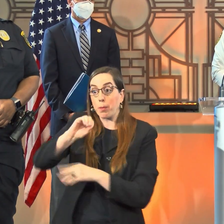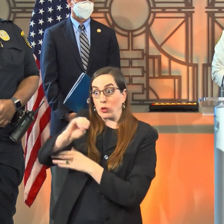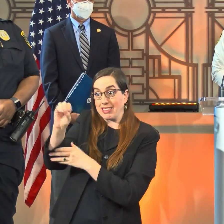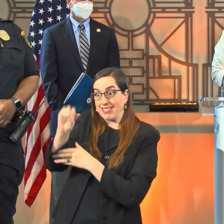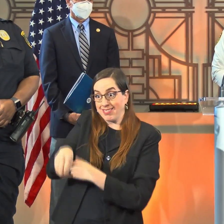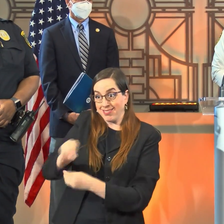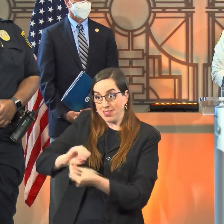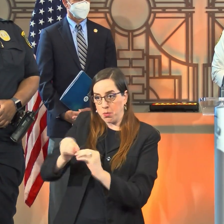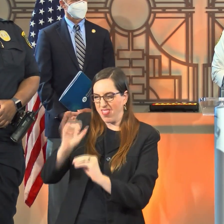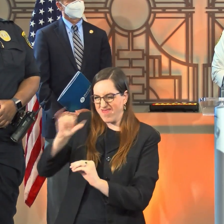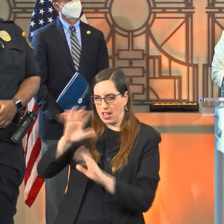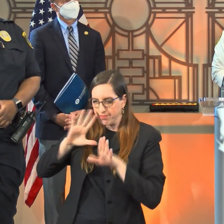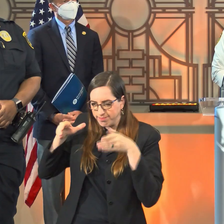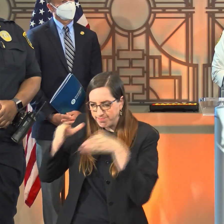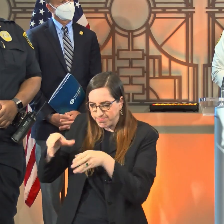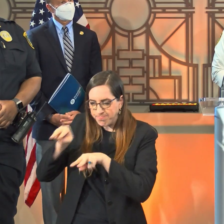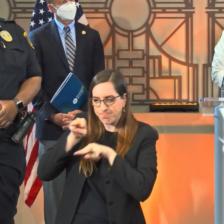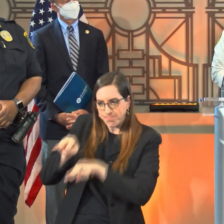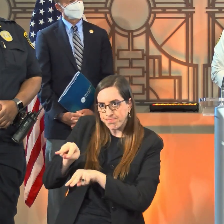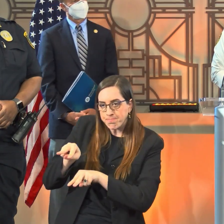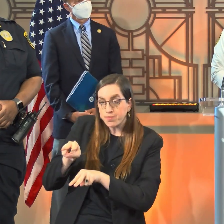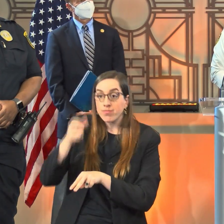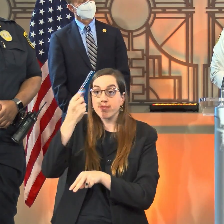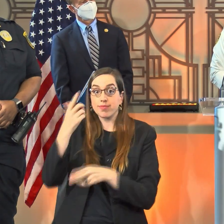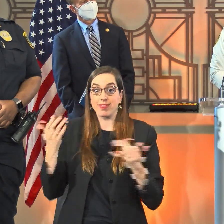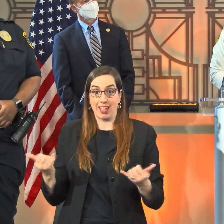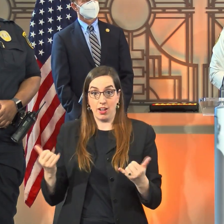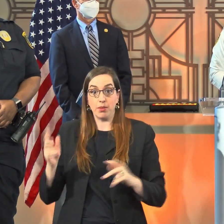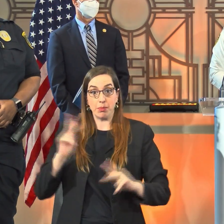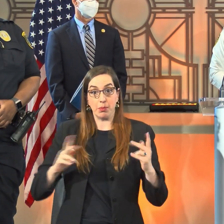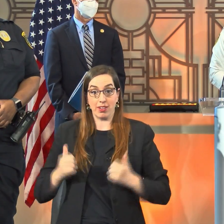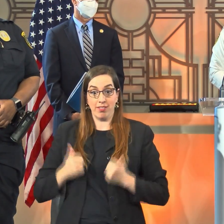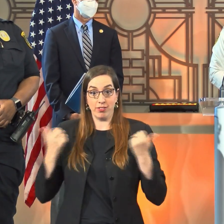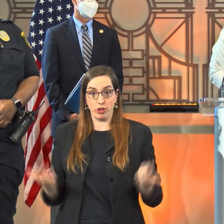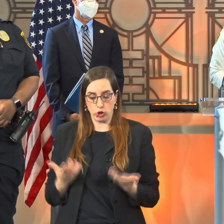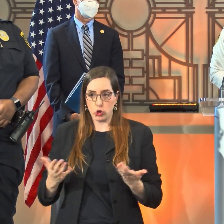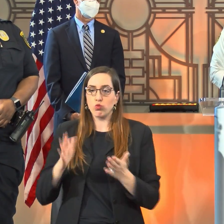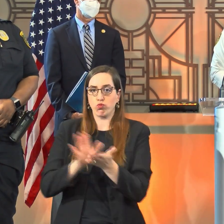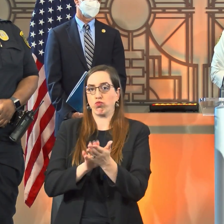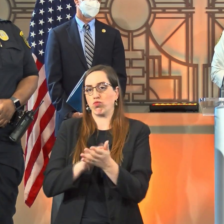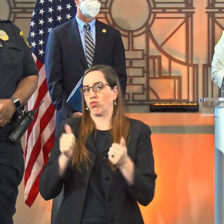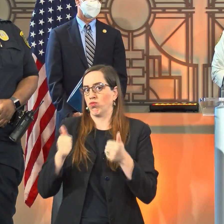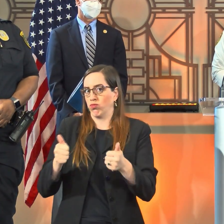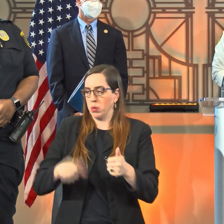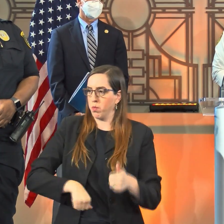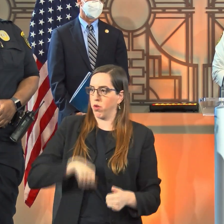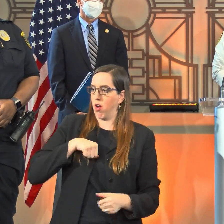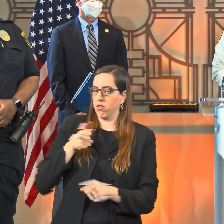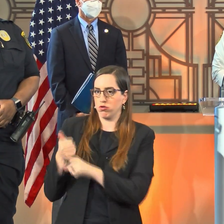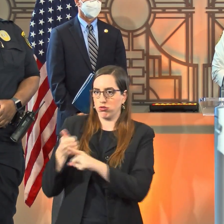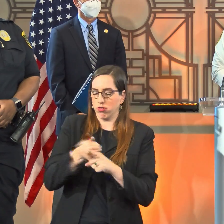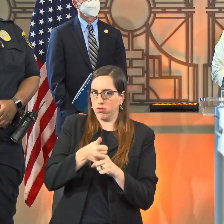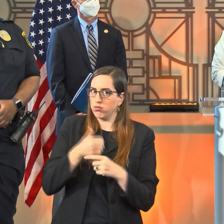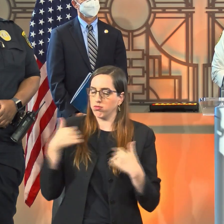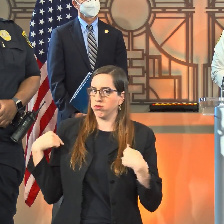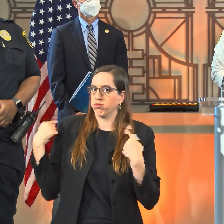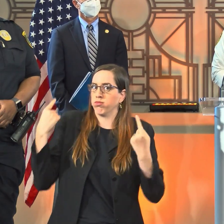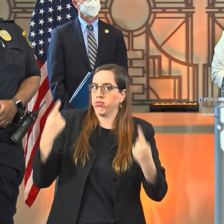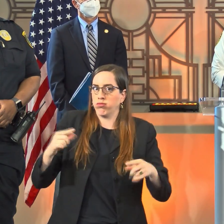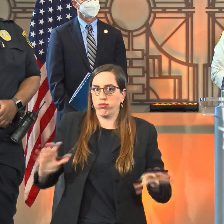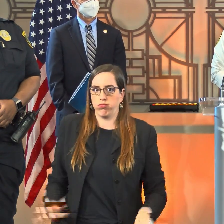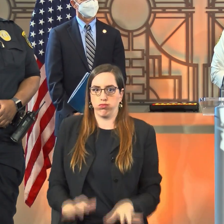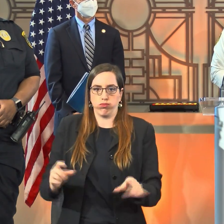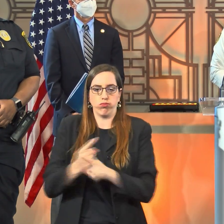so right now, Houstonians, I think, need to be proud that they have done a very good job. As we move forward,